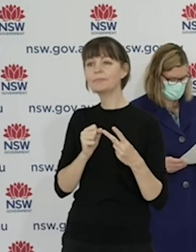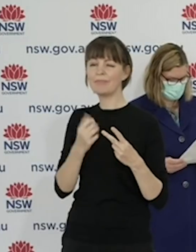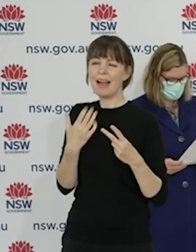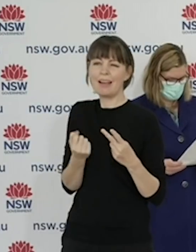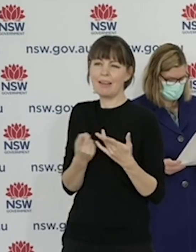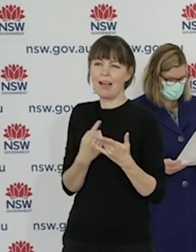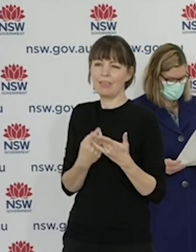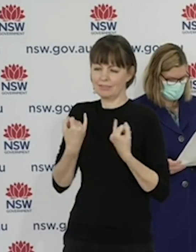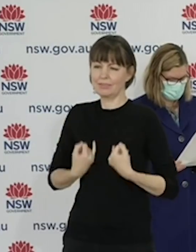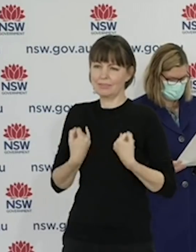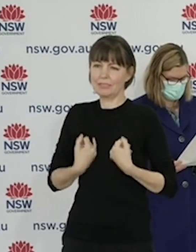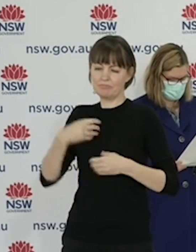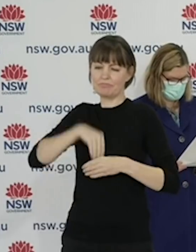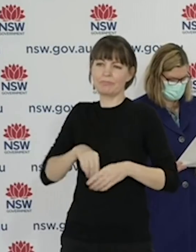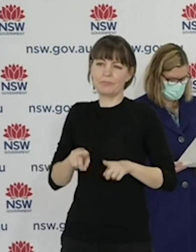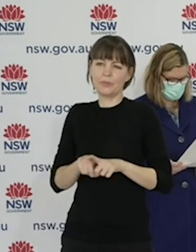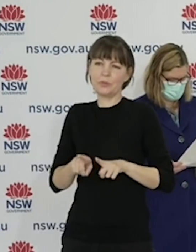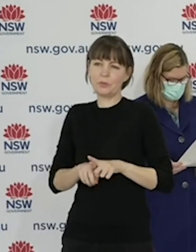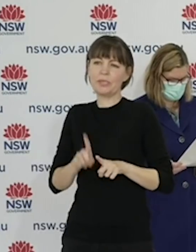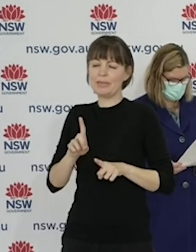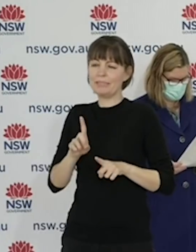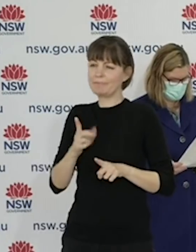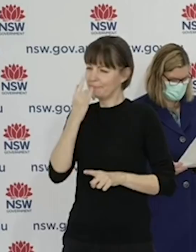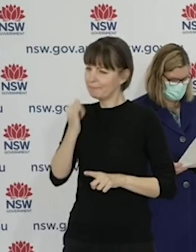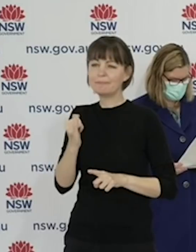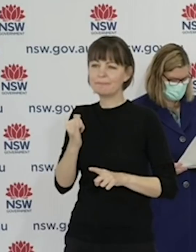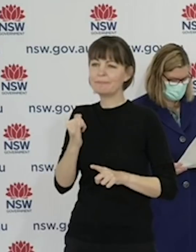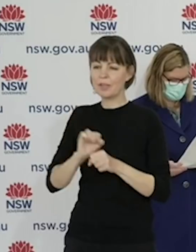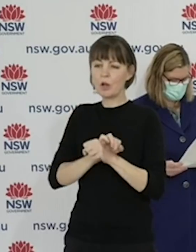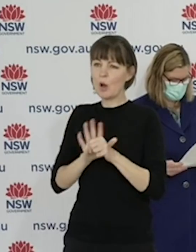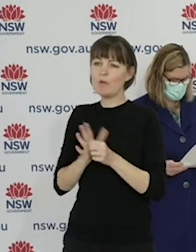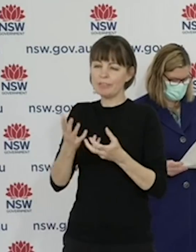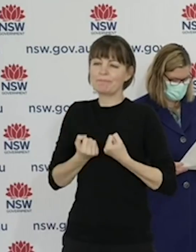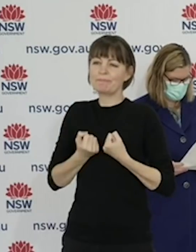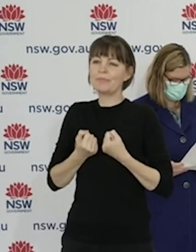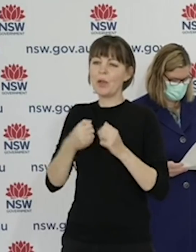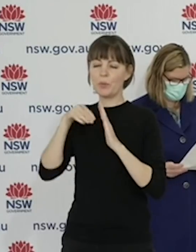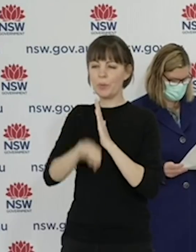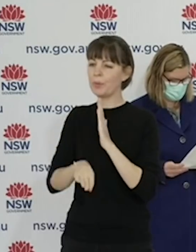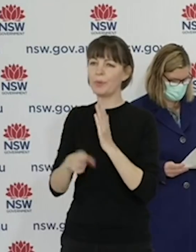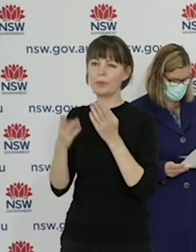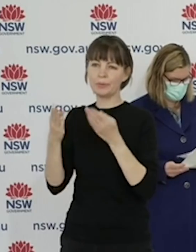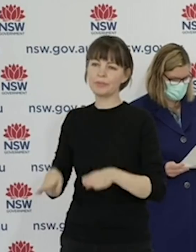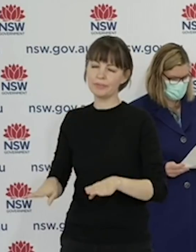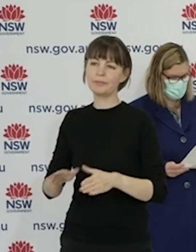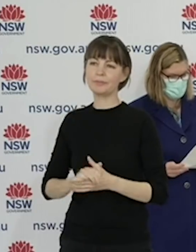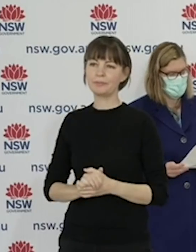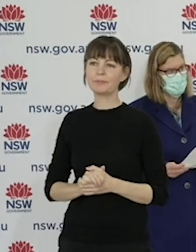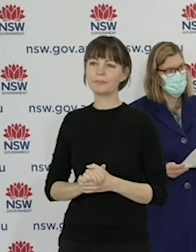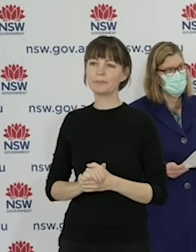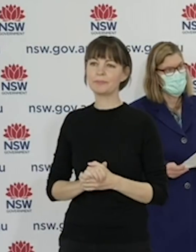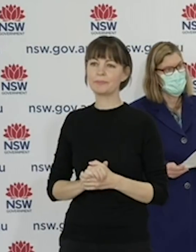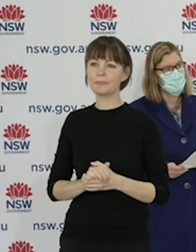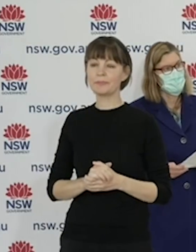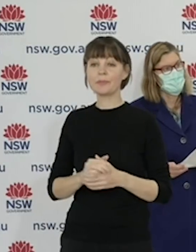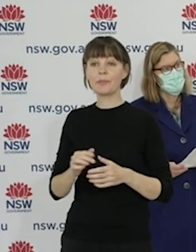well. But notwithstanding that, he obviously succumbed to COVID. As I mentioned, we are starting to see cases decline in both the